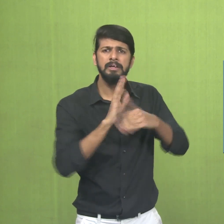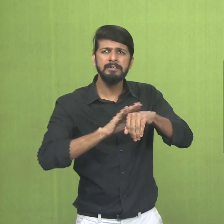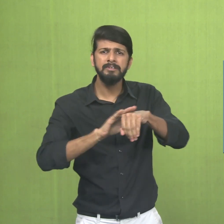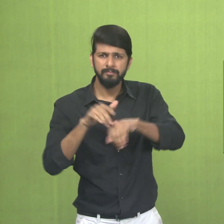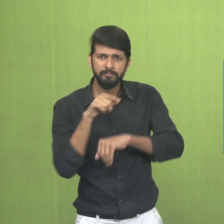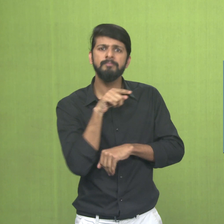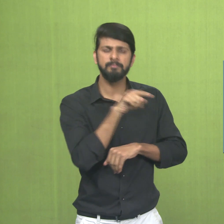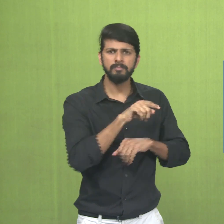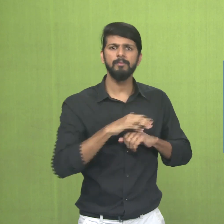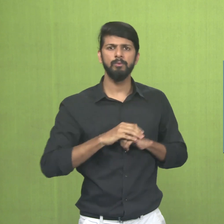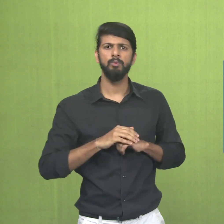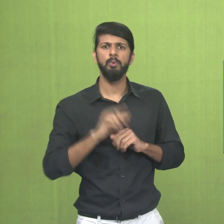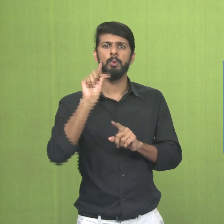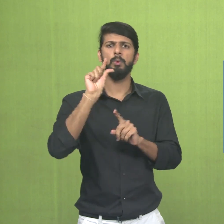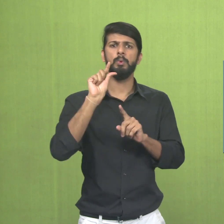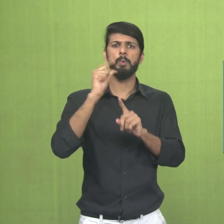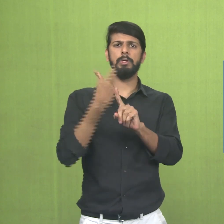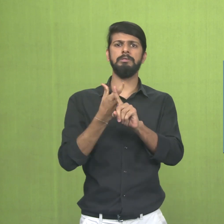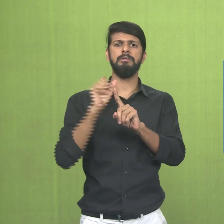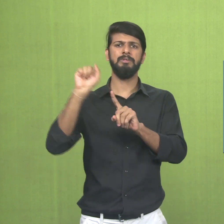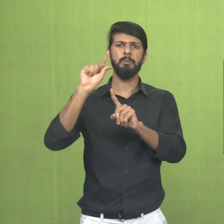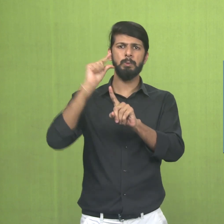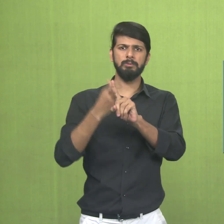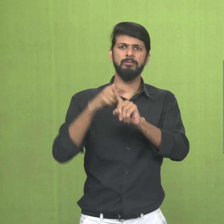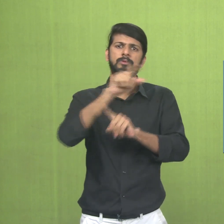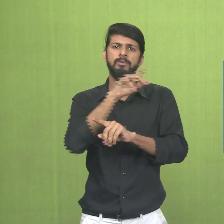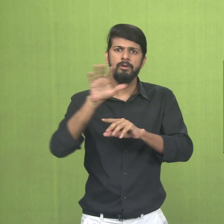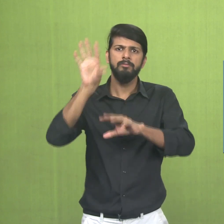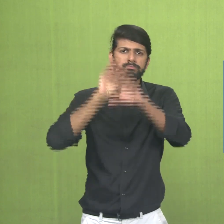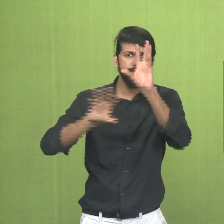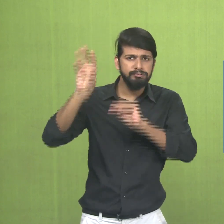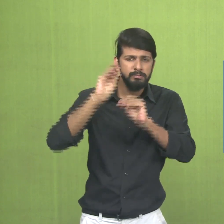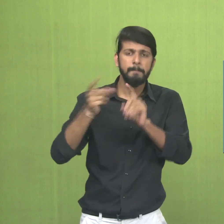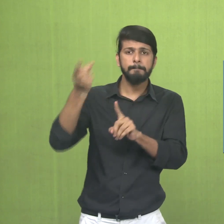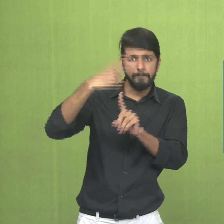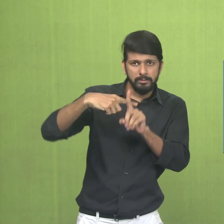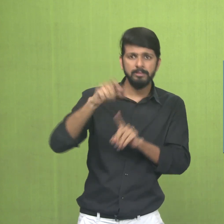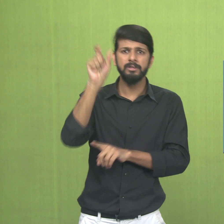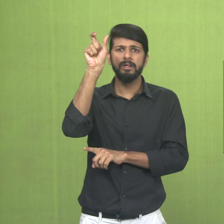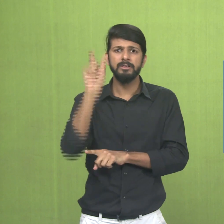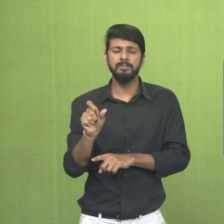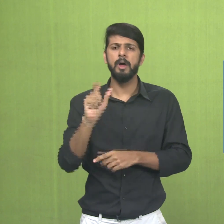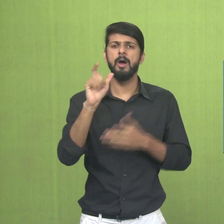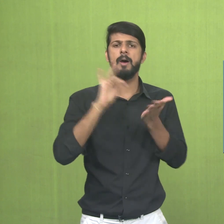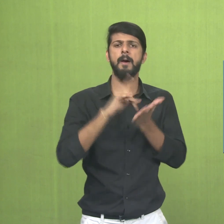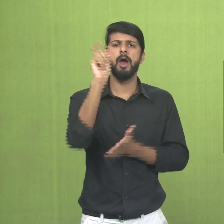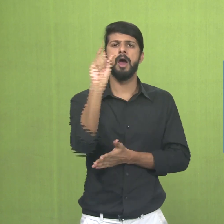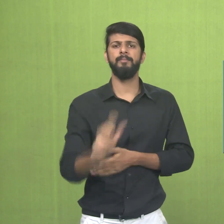Abanindranath Tagore took painting lessons from British as well as Italian